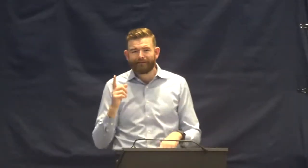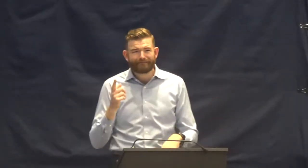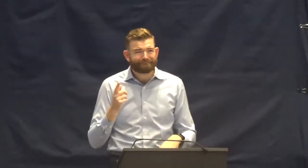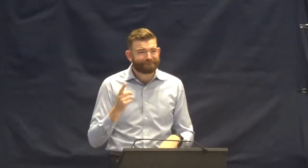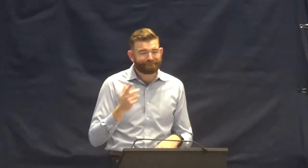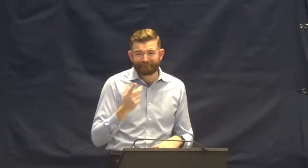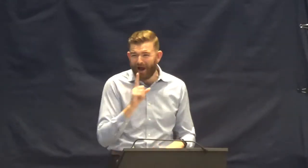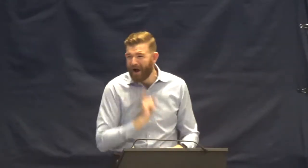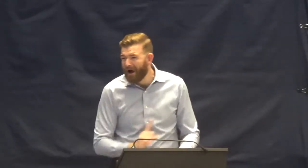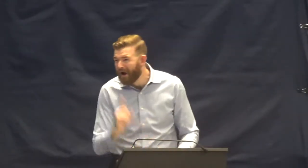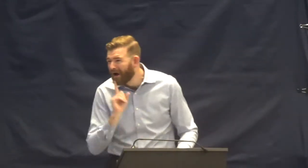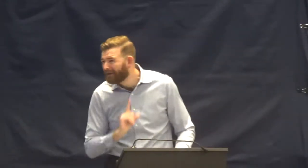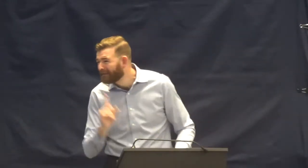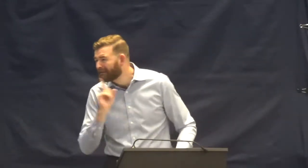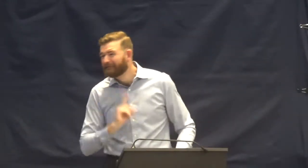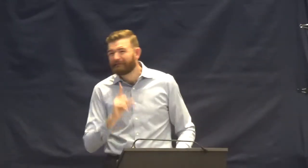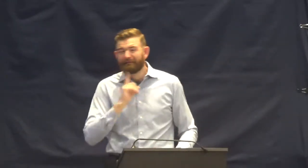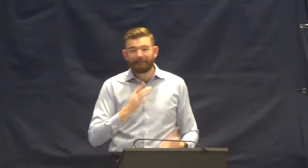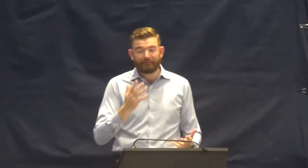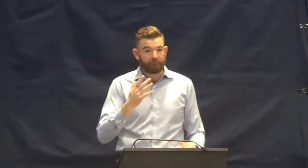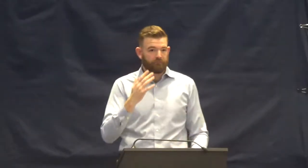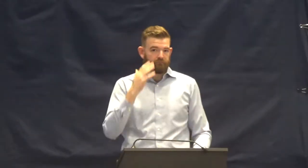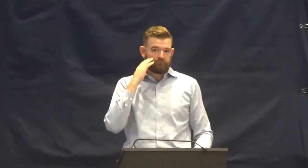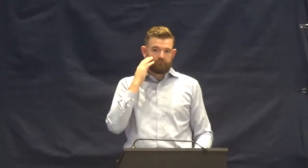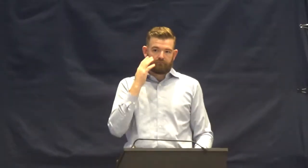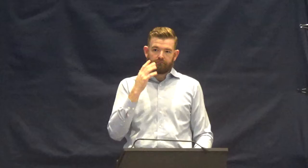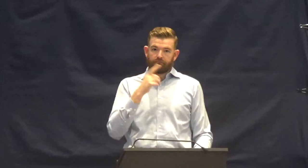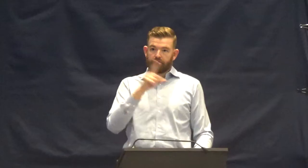They're being punished. So what if they're lonesome?